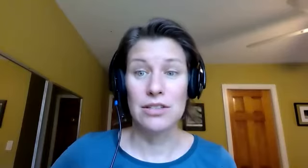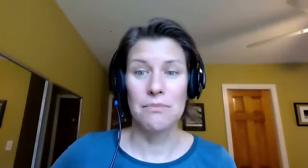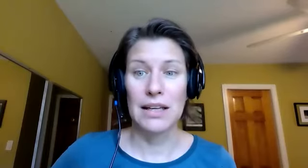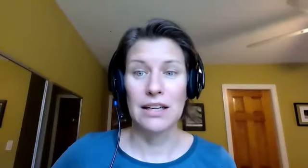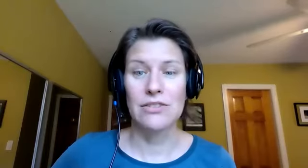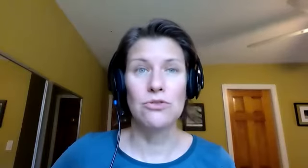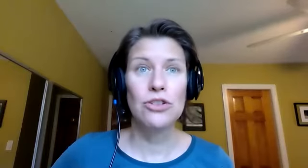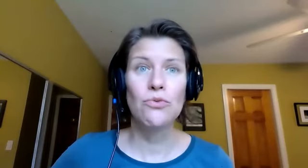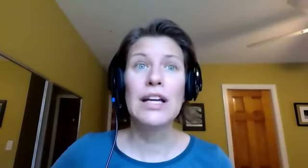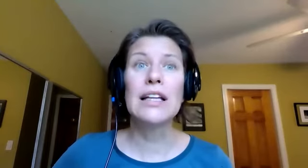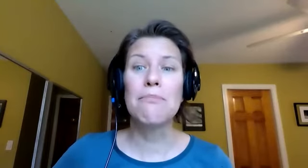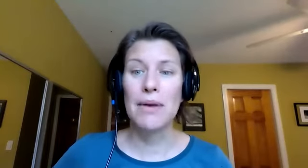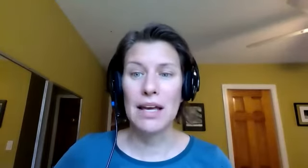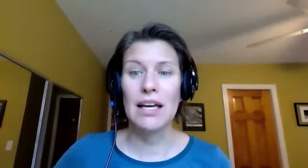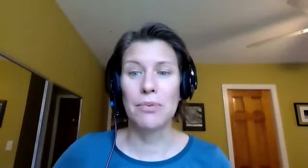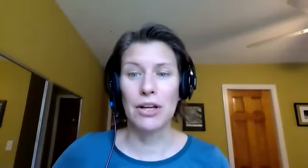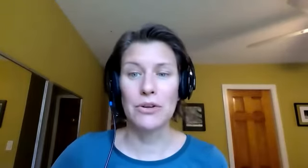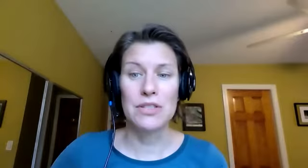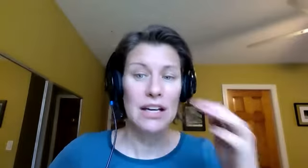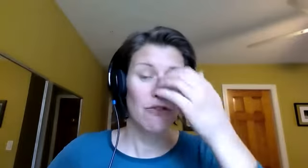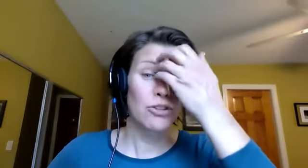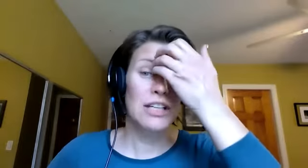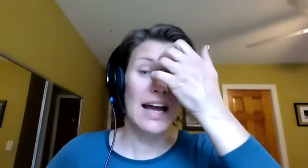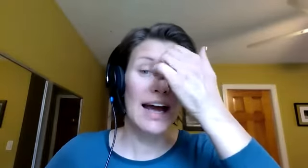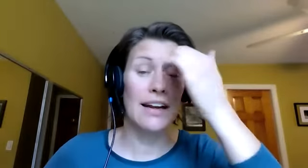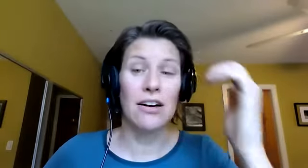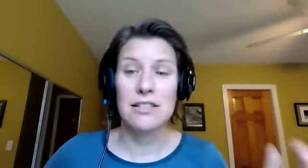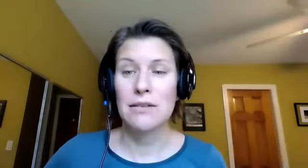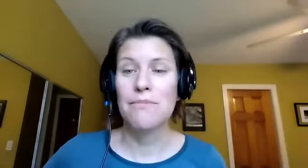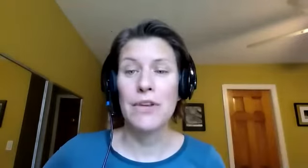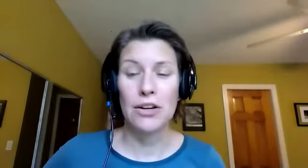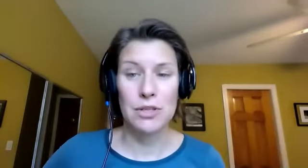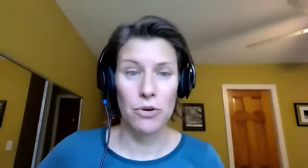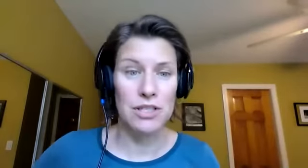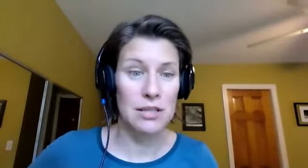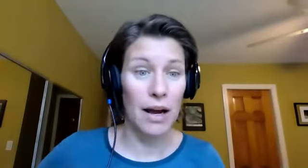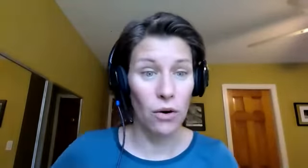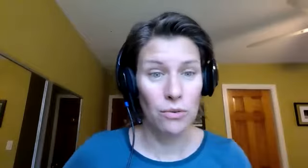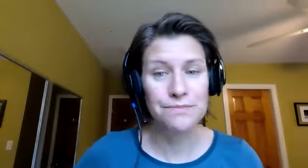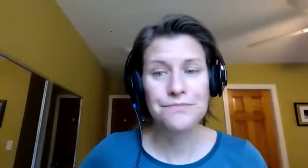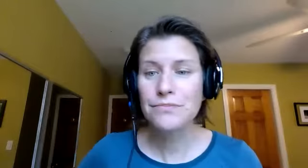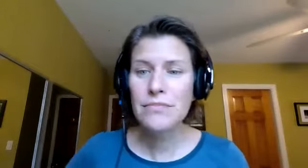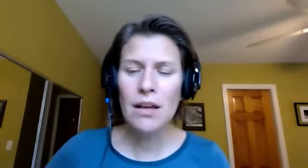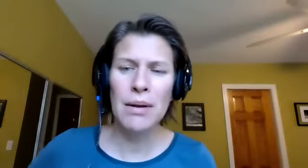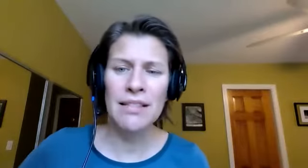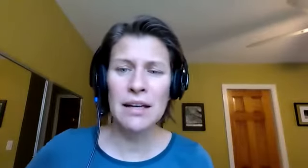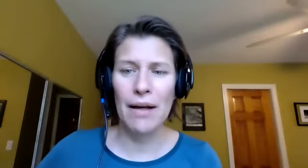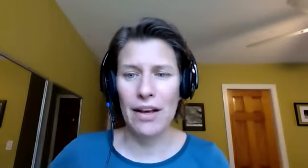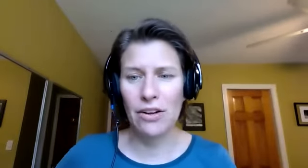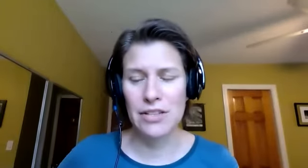something else. So two really big blows. Fortunately, had an awesome, you know, support system at home, but I think about that all the